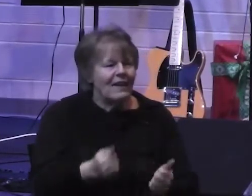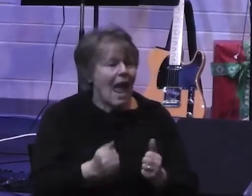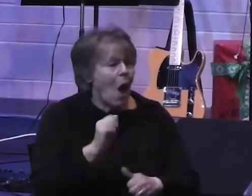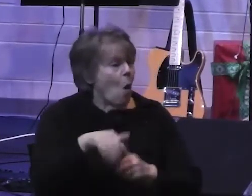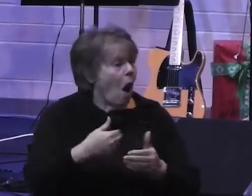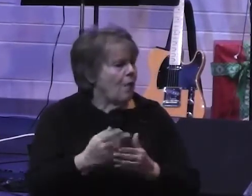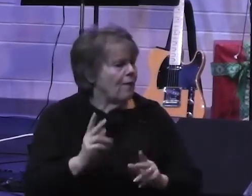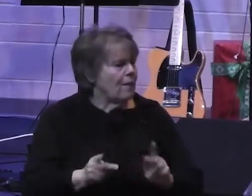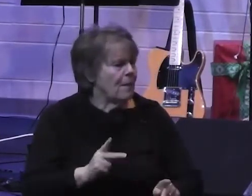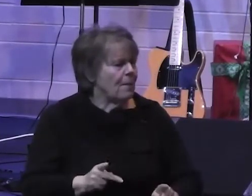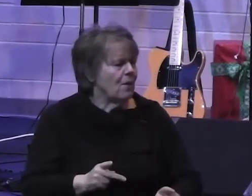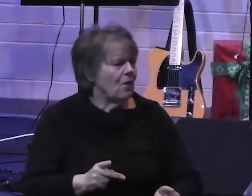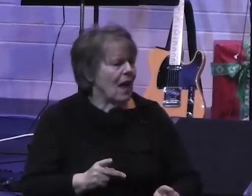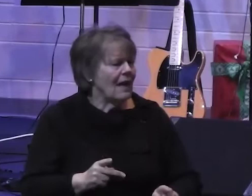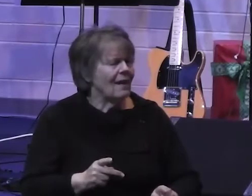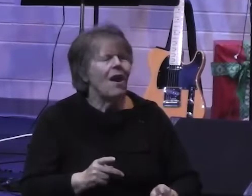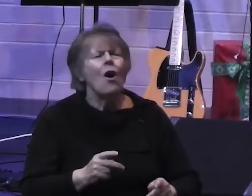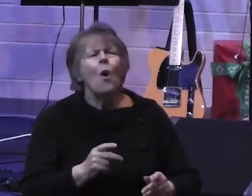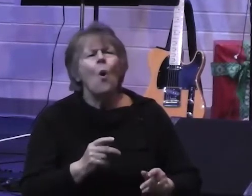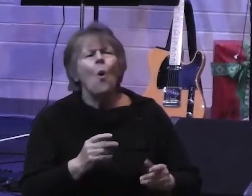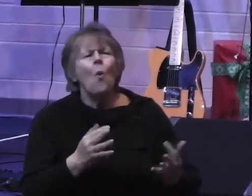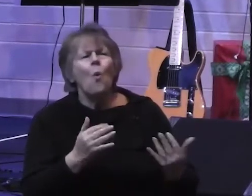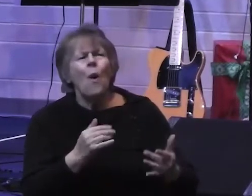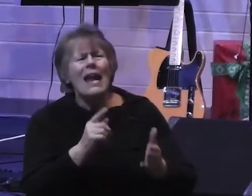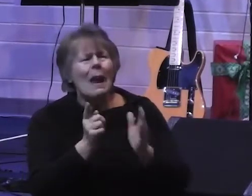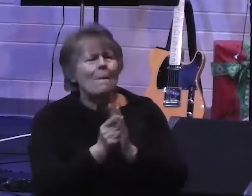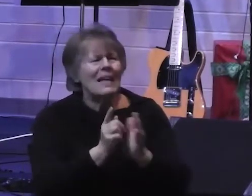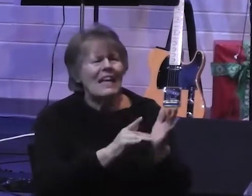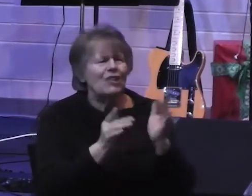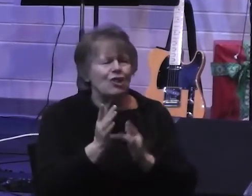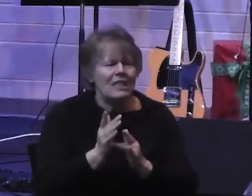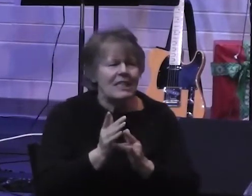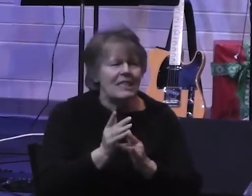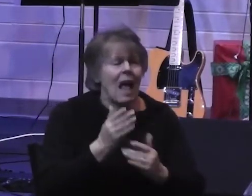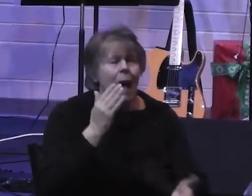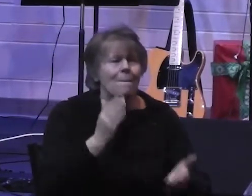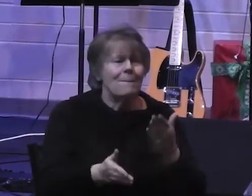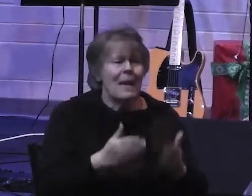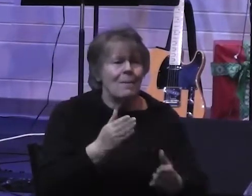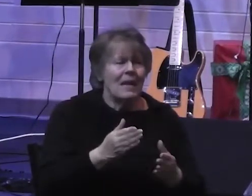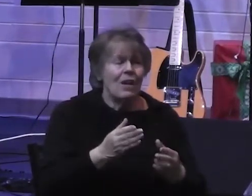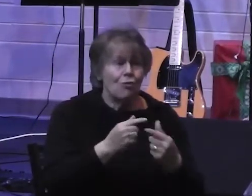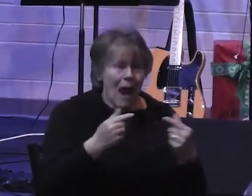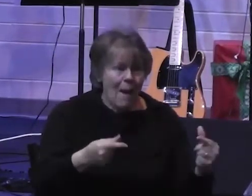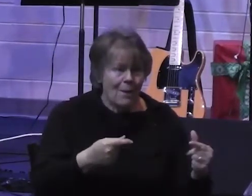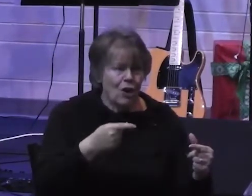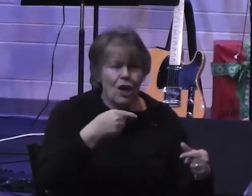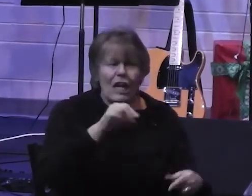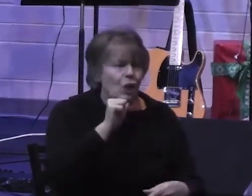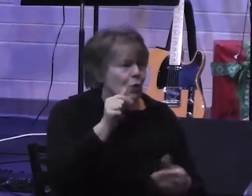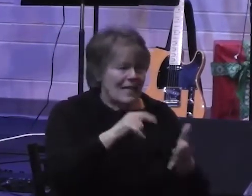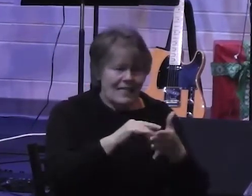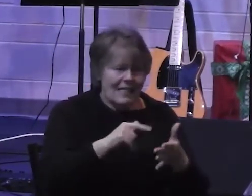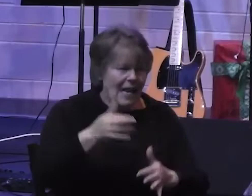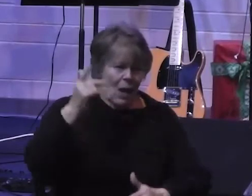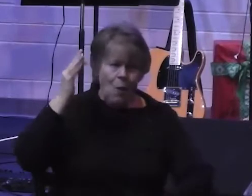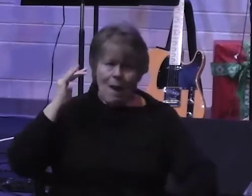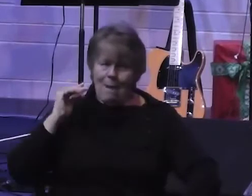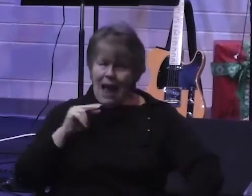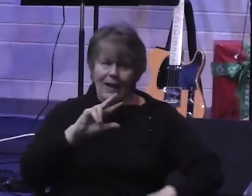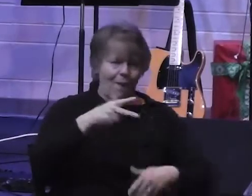Jesus. I don't know if you skipped grammar back in 3rd grade, but we asked which is